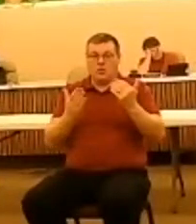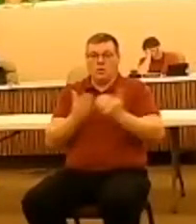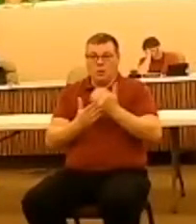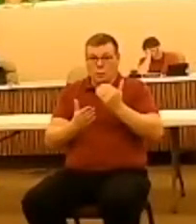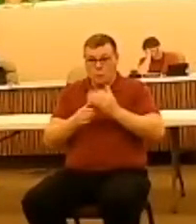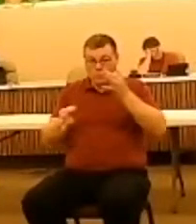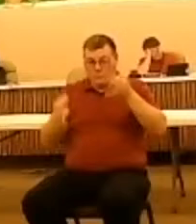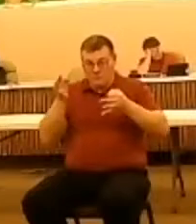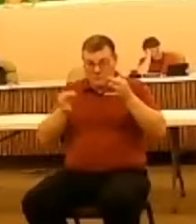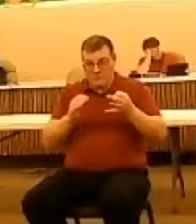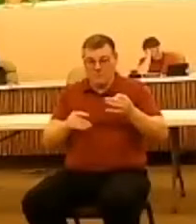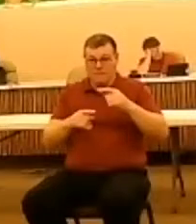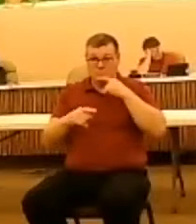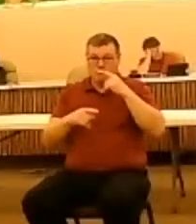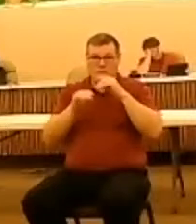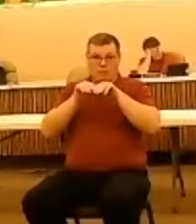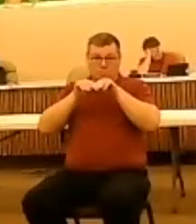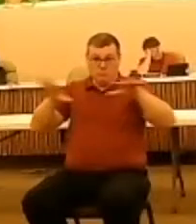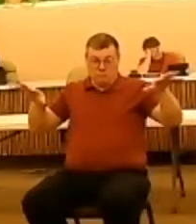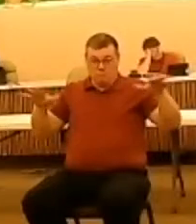hearing.